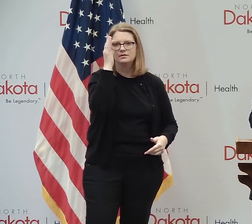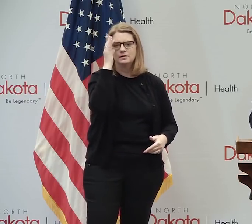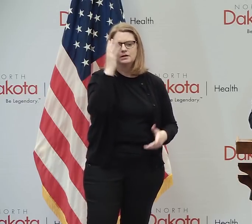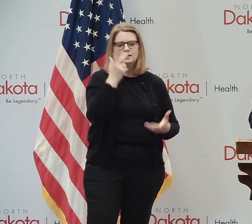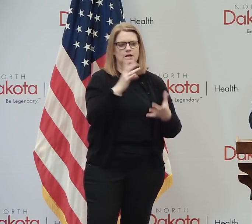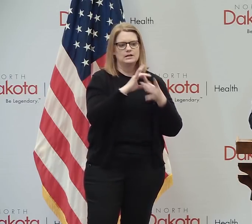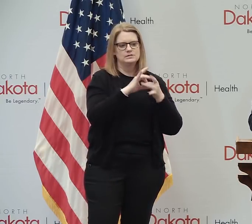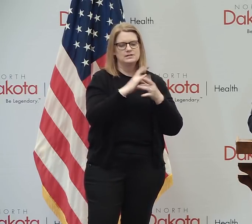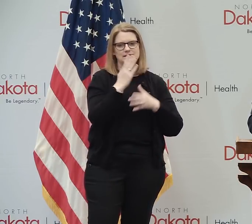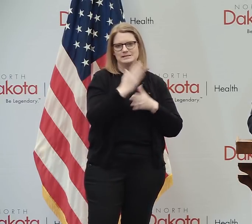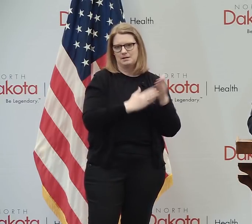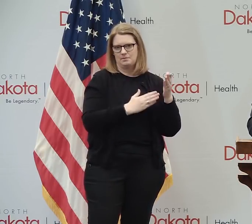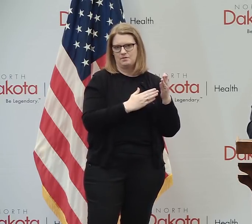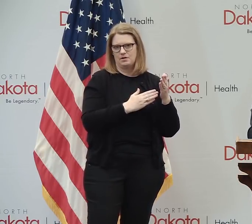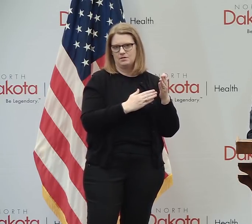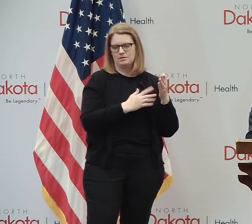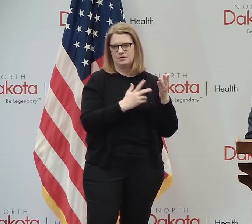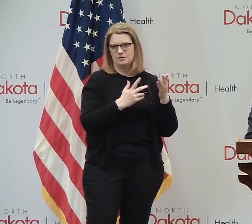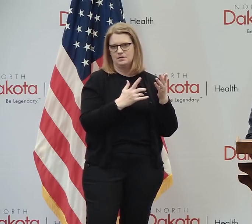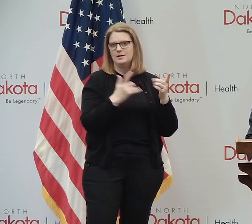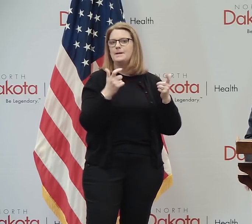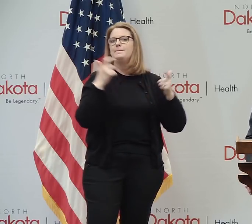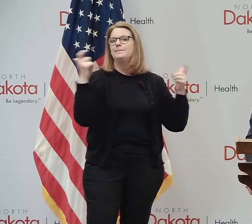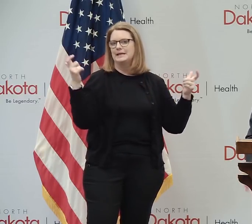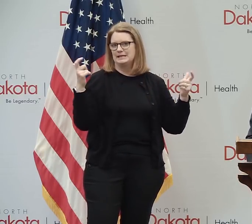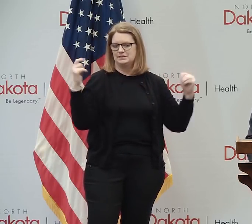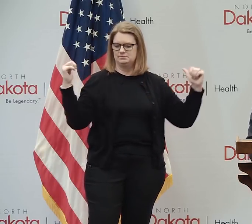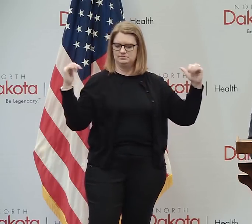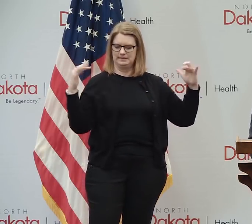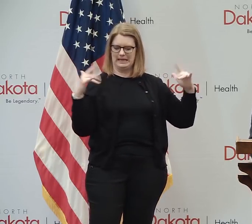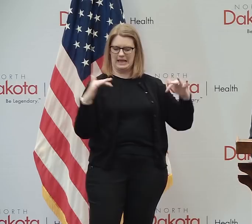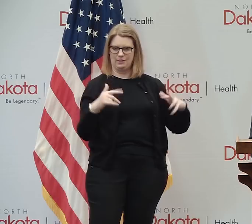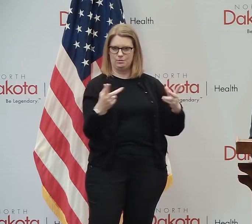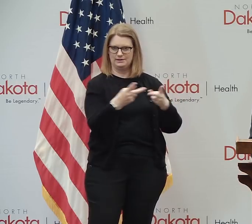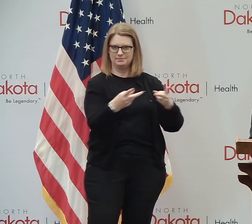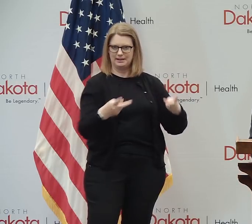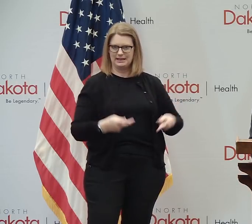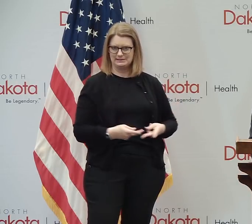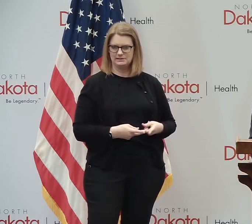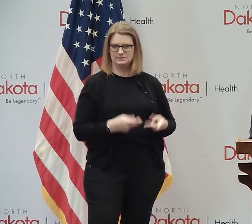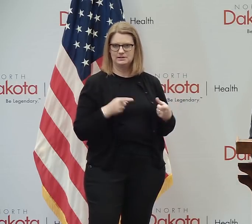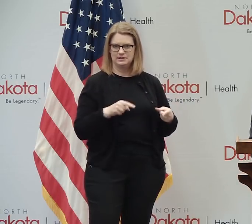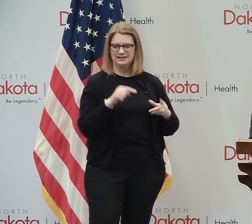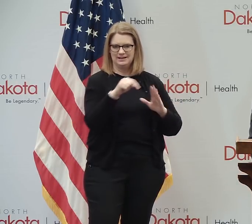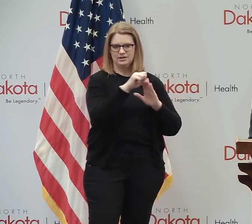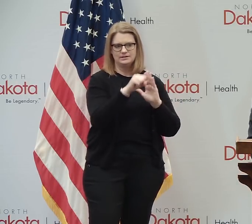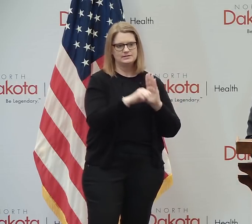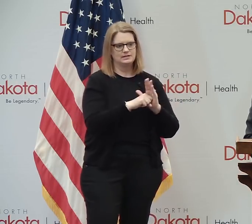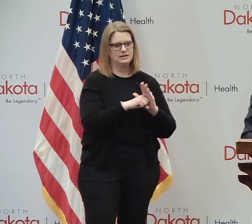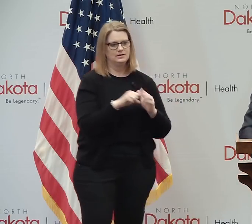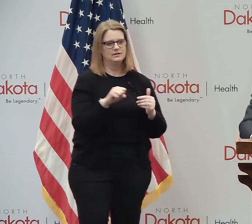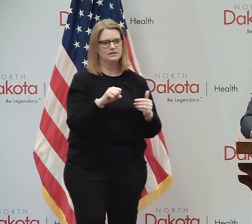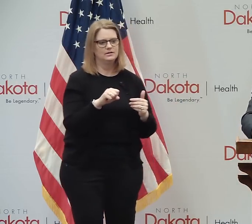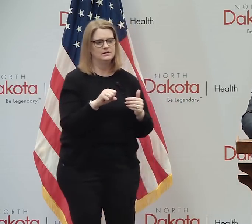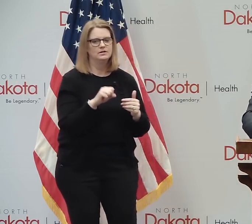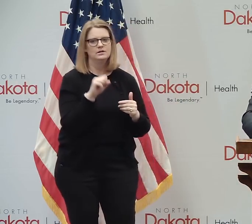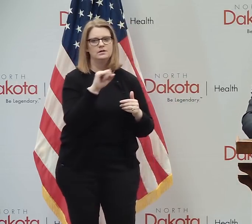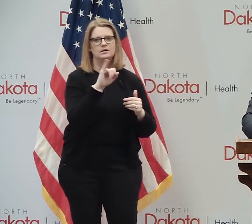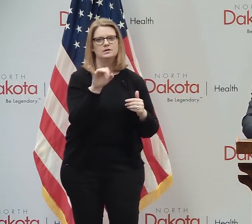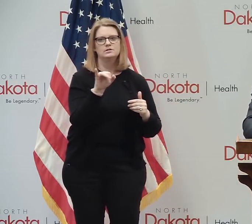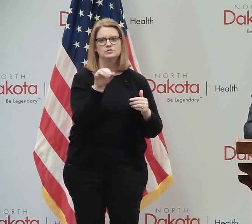are associated with some of our largest gathering spaces and places in the state. But